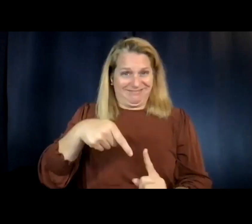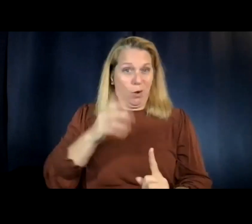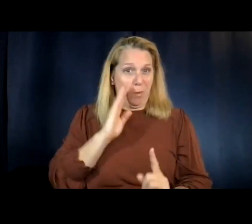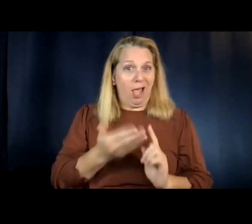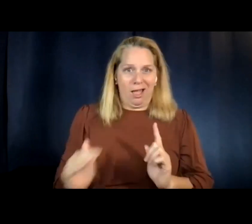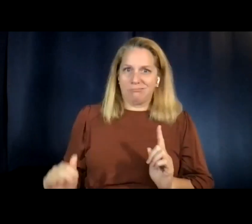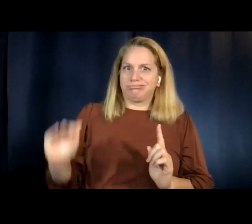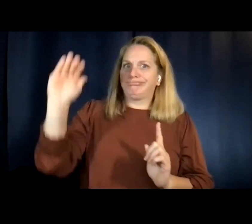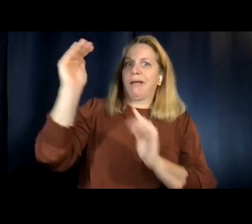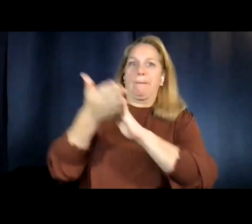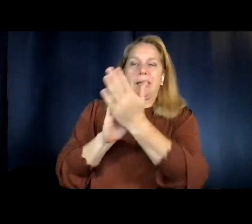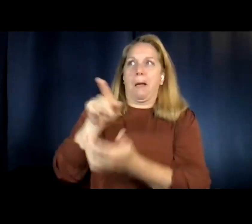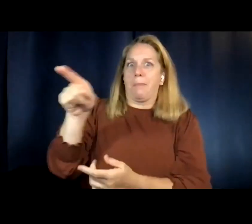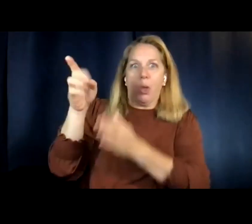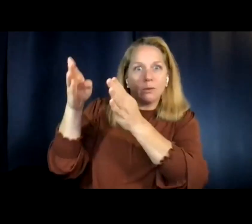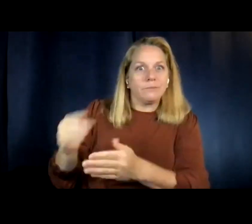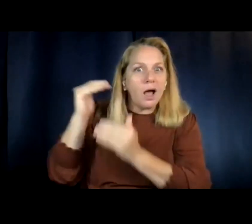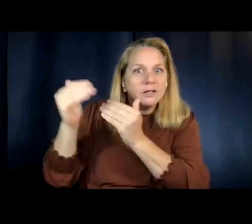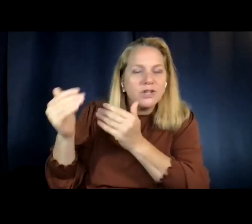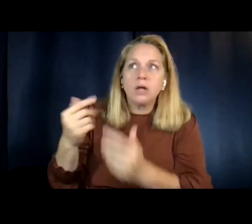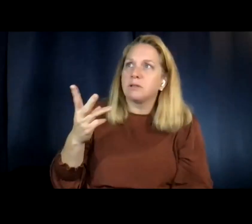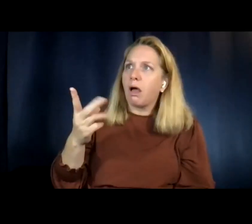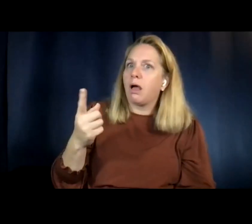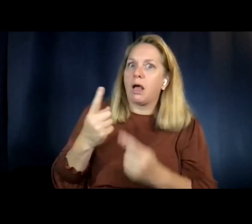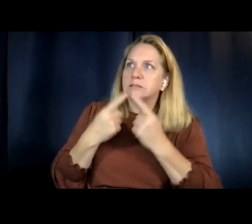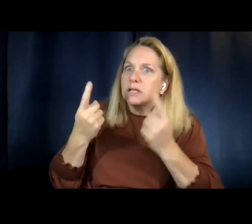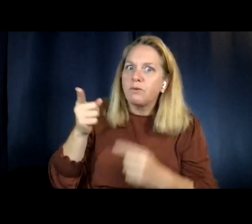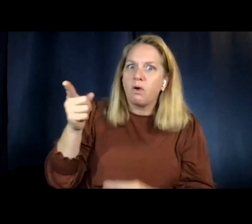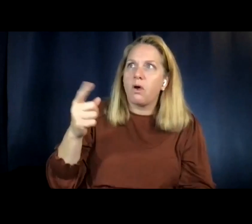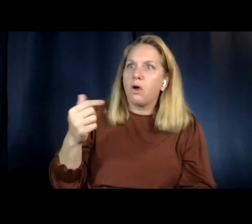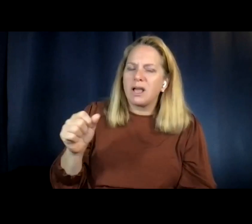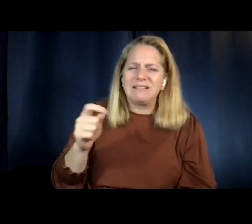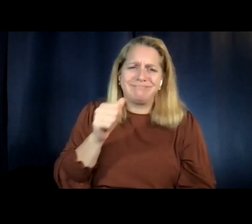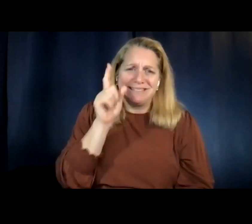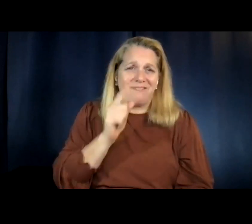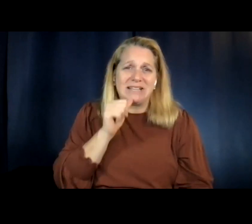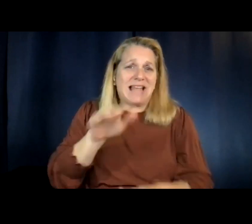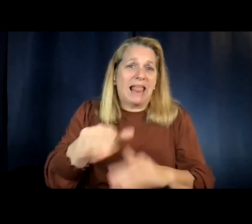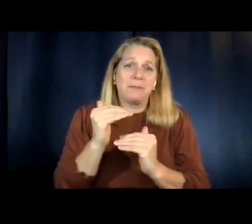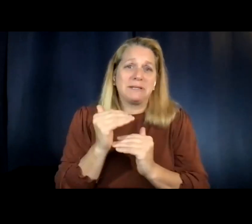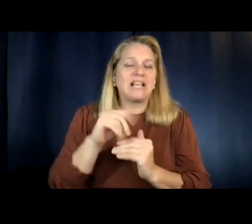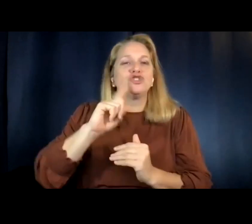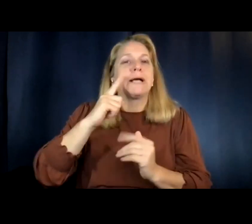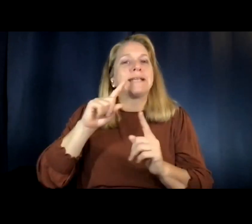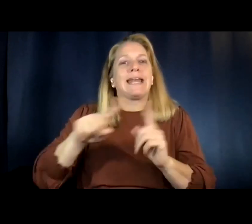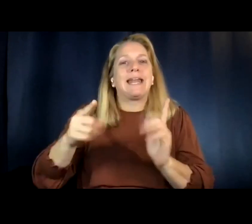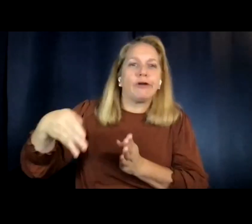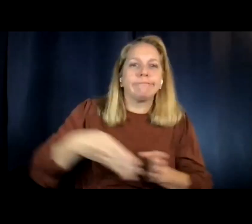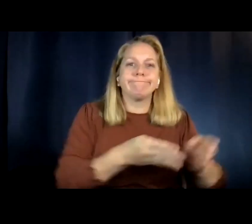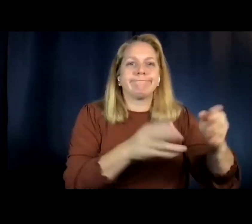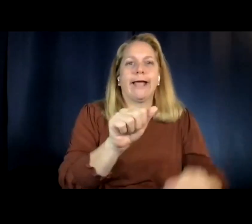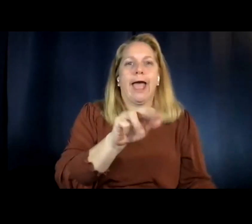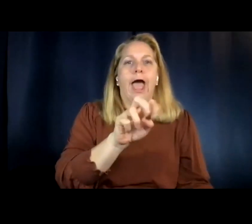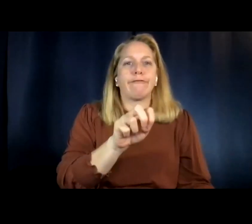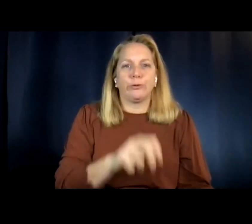how successful they are, because being deaf is not a limitation. It's just a new avenue. We